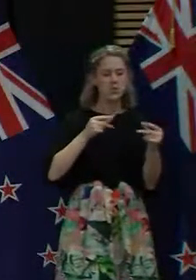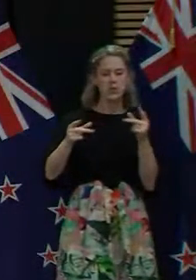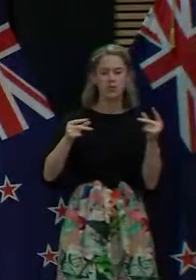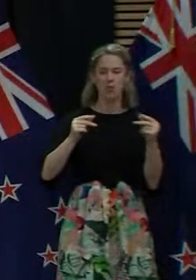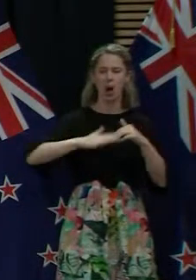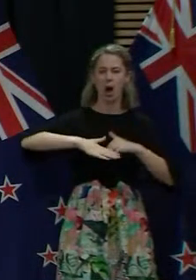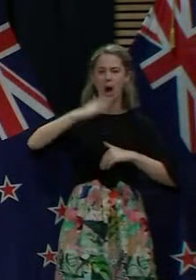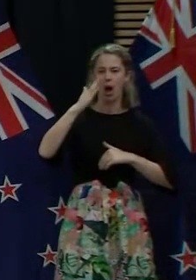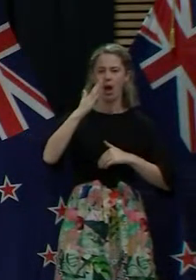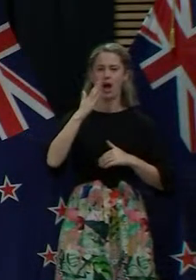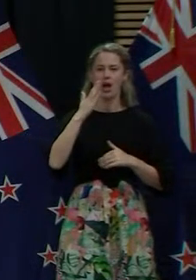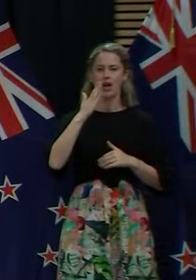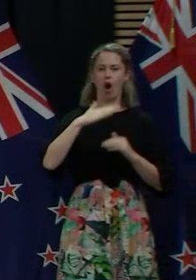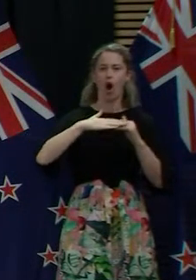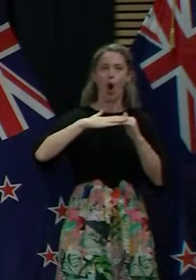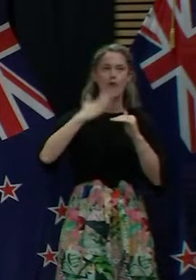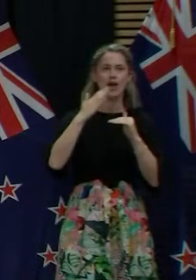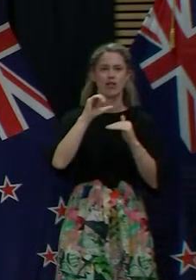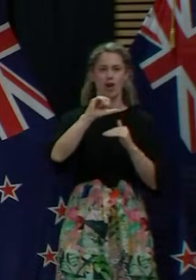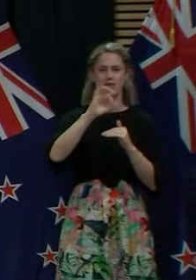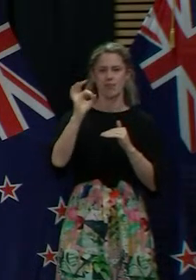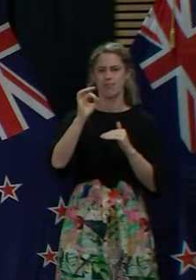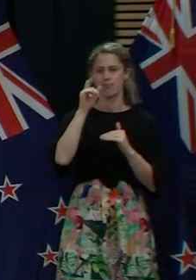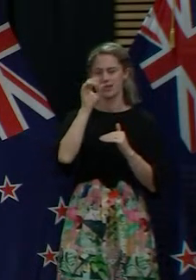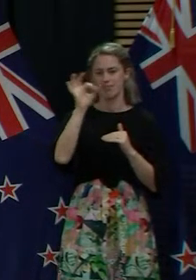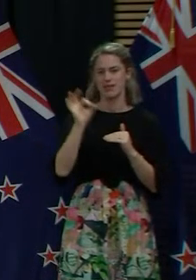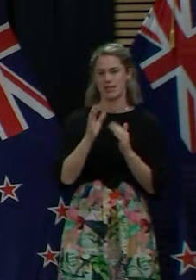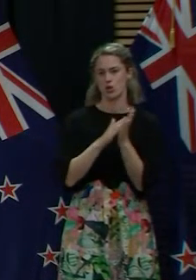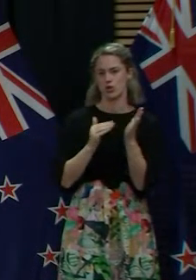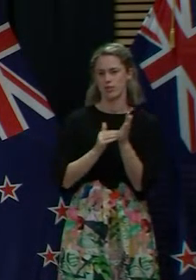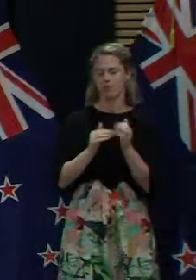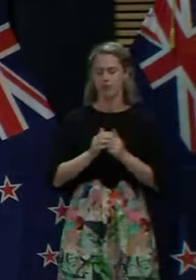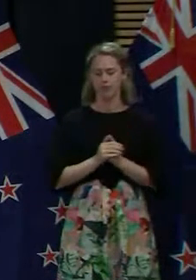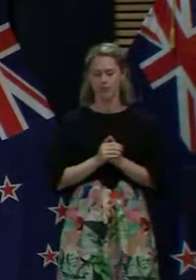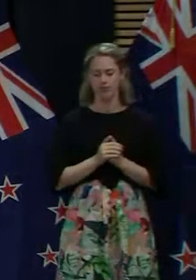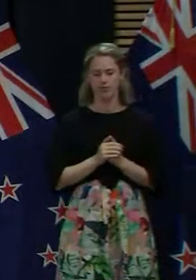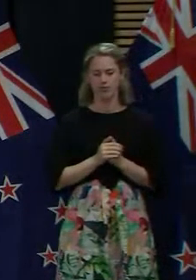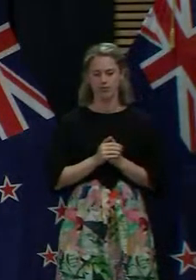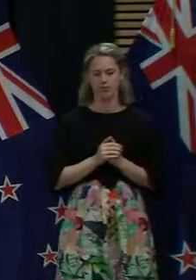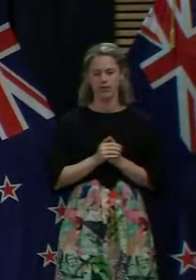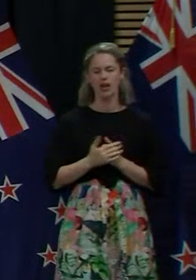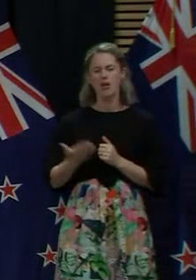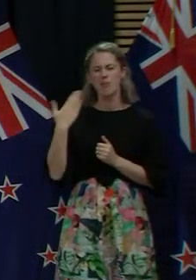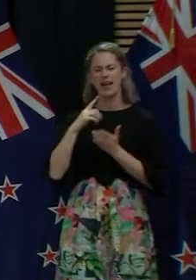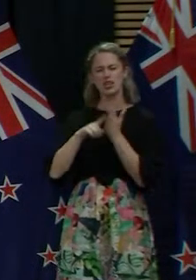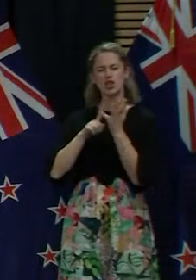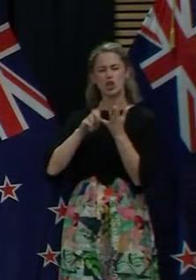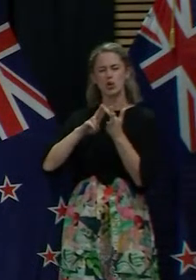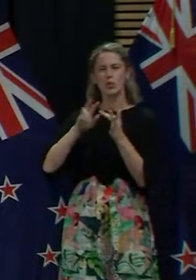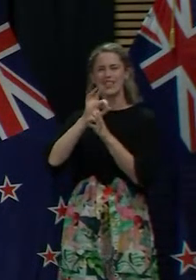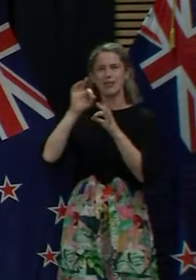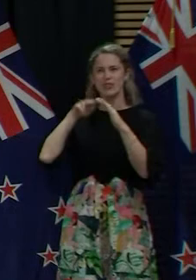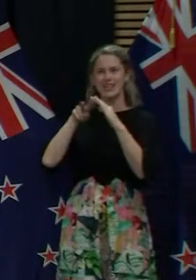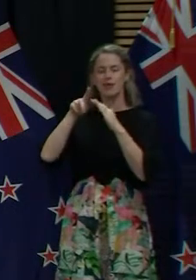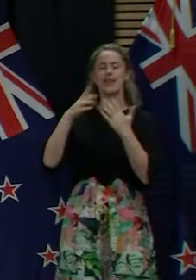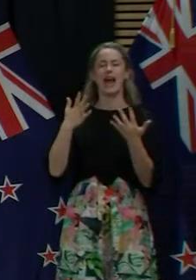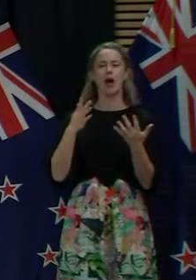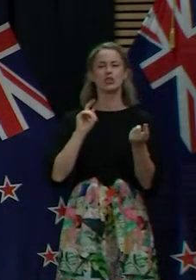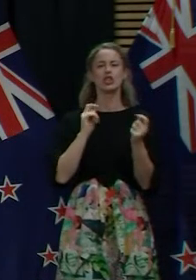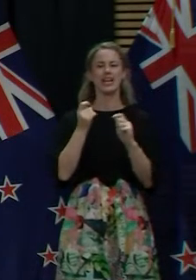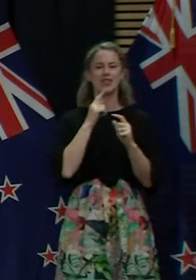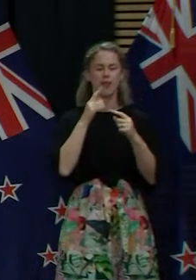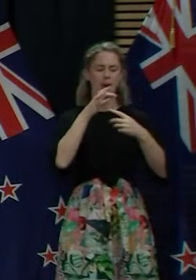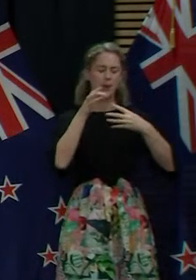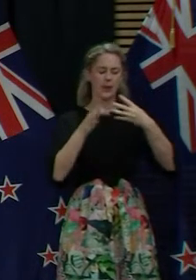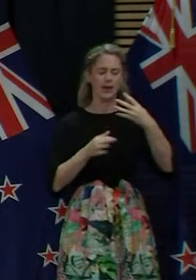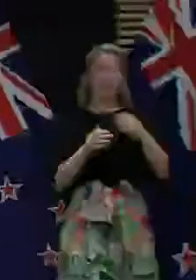the population of more than 90%. And these aren't scenarios that we dwelt on in our June report. So today's report is to